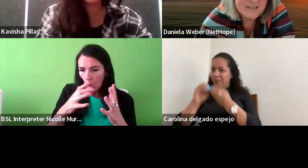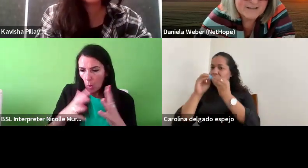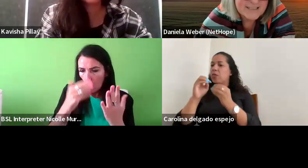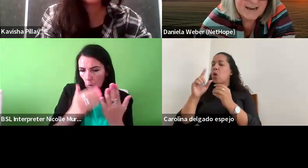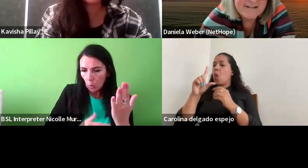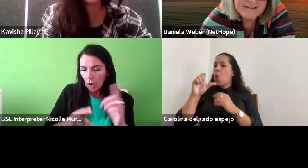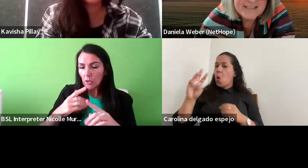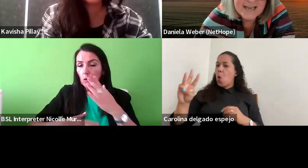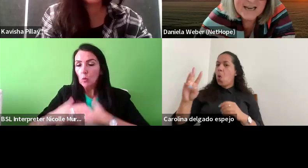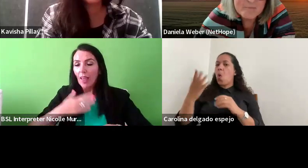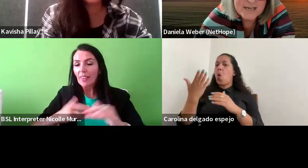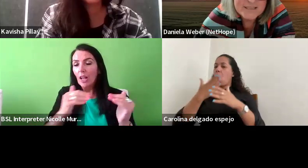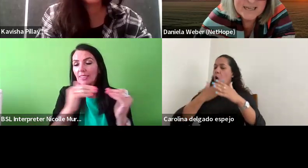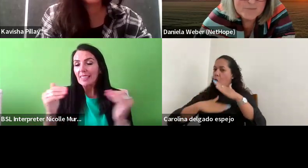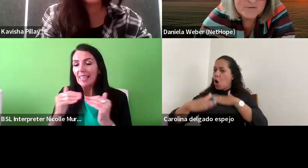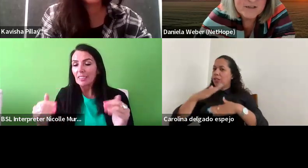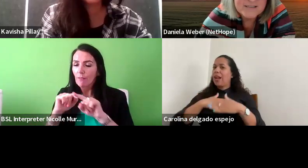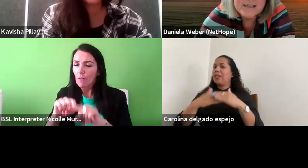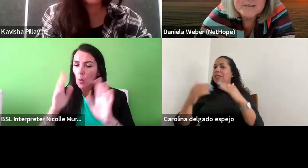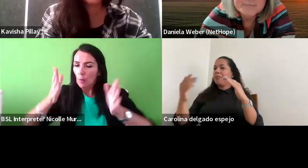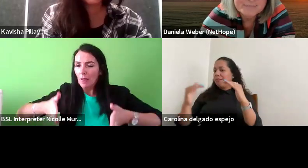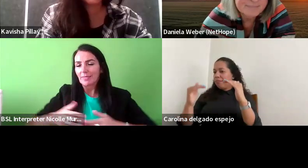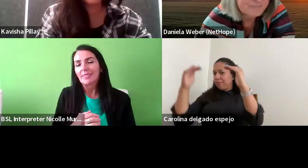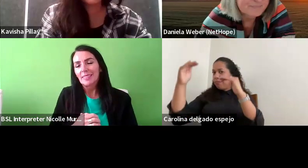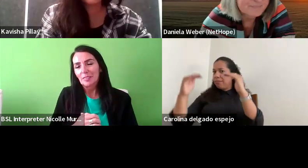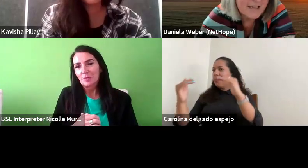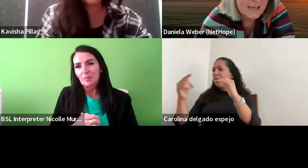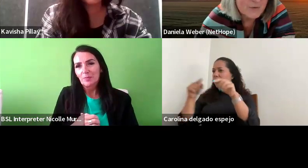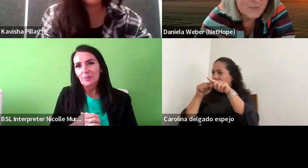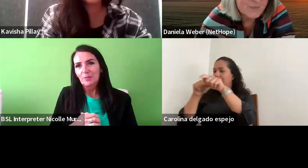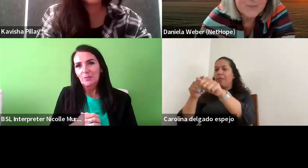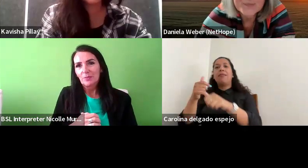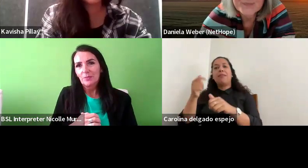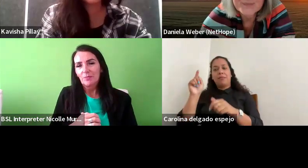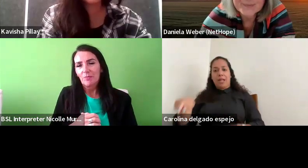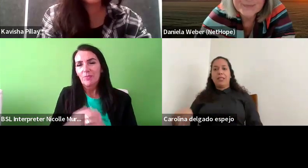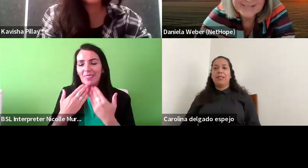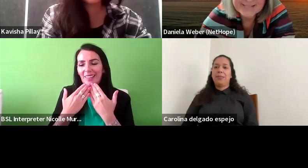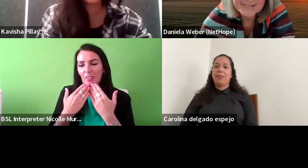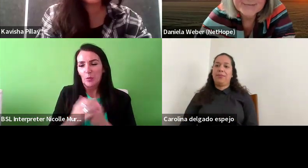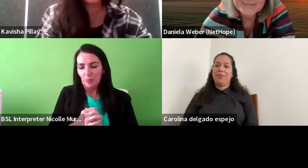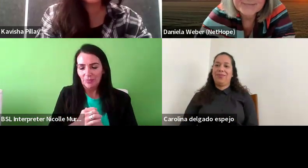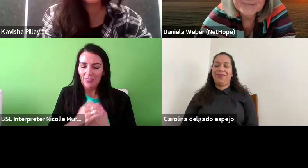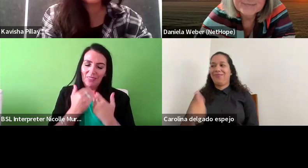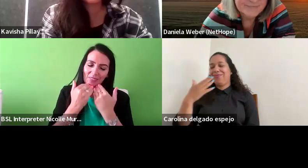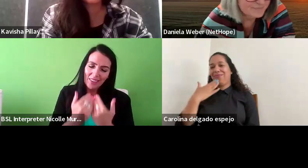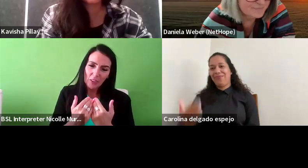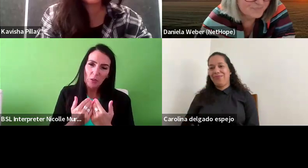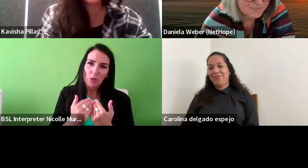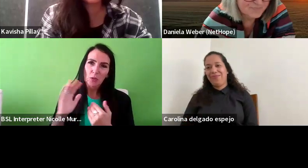those ethical standards that we set between ourselves. Thank you. Again, thank you so much